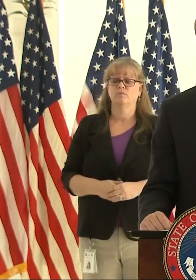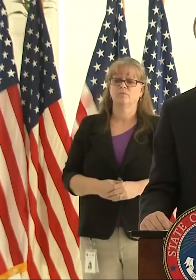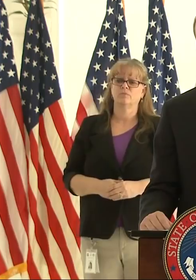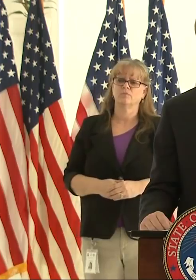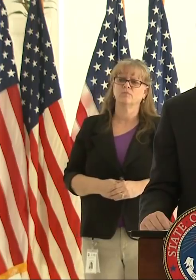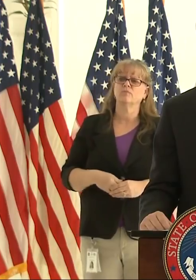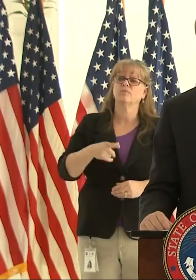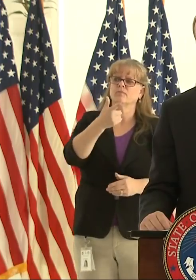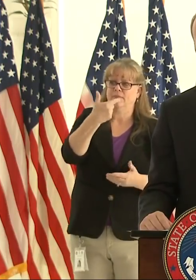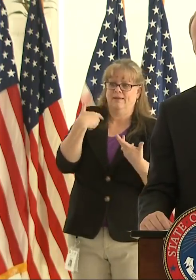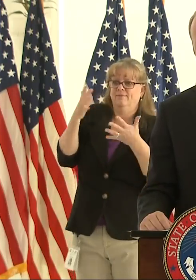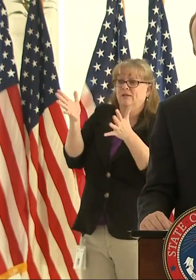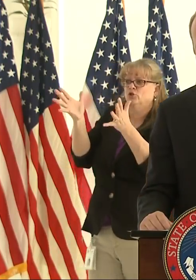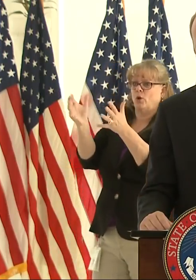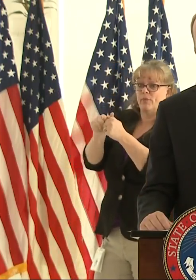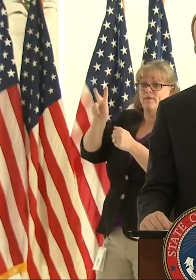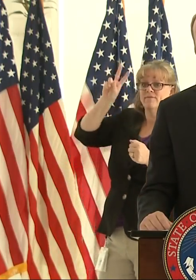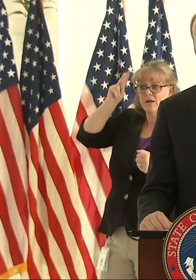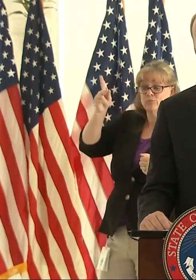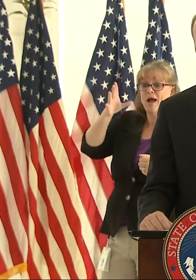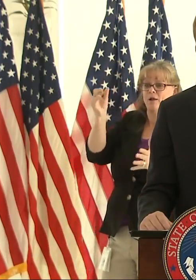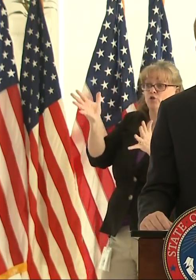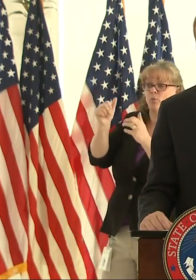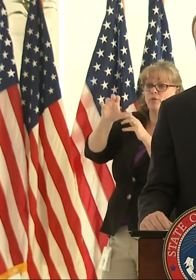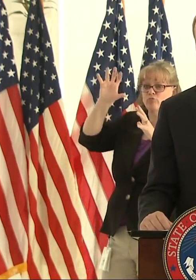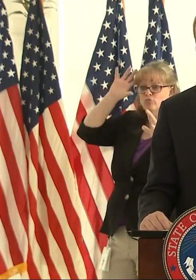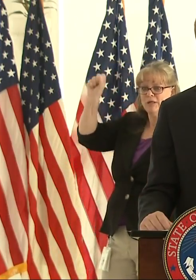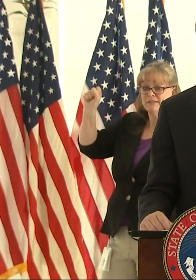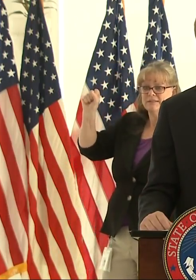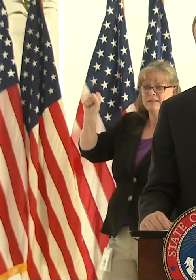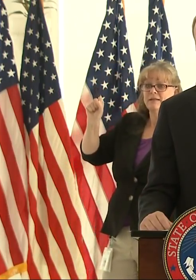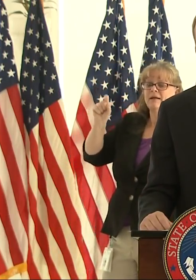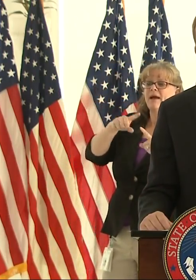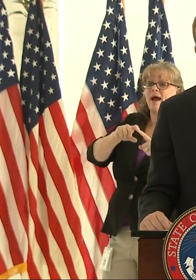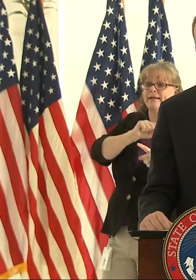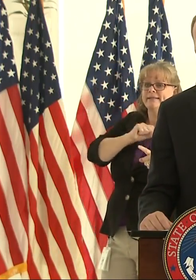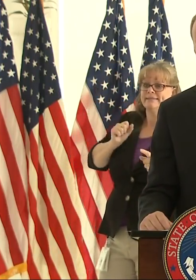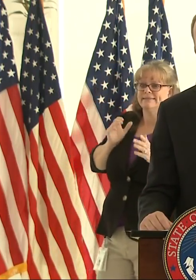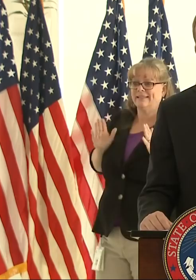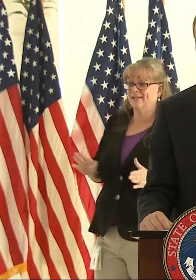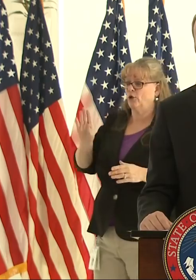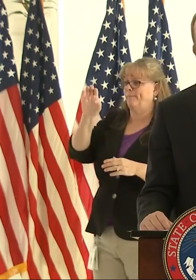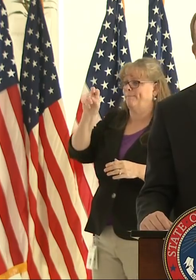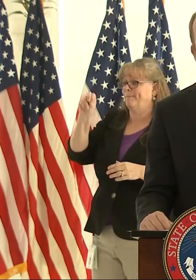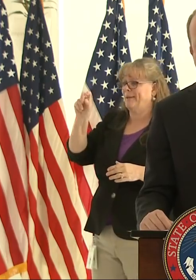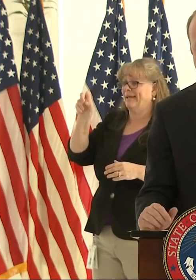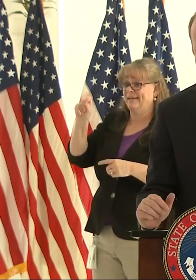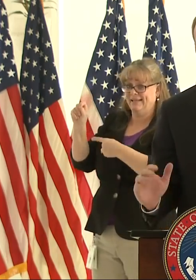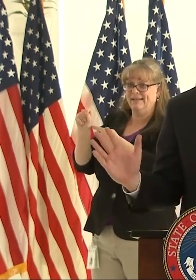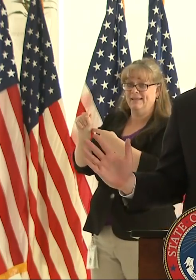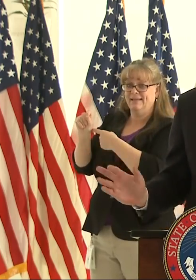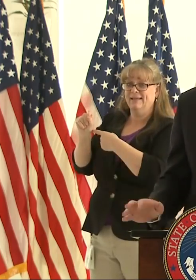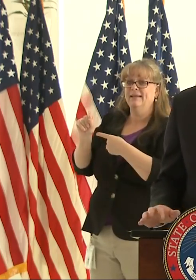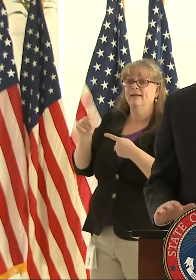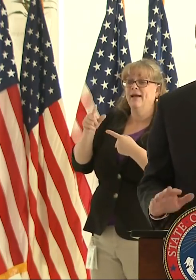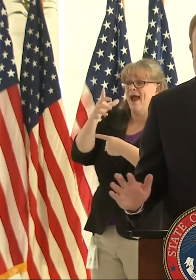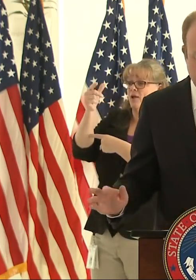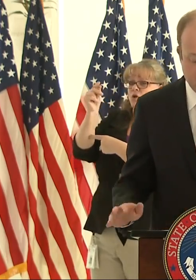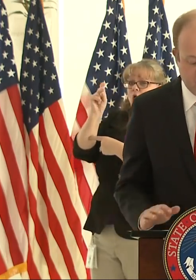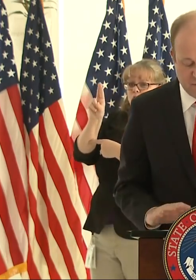president, the president, Senator Bennett, Senator Gardner. We talked to the head of the CDC, the FDA,